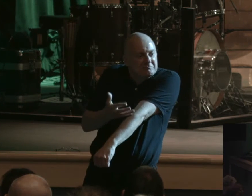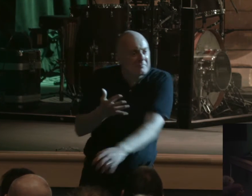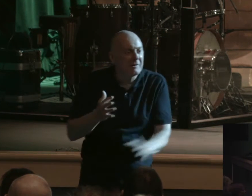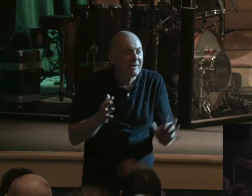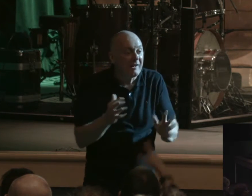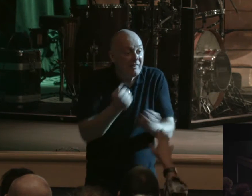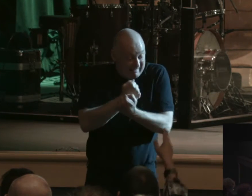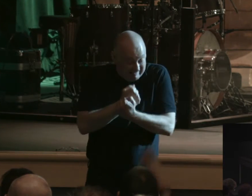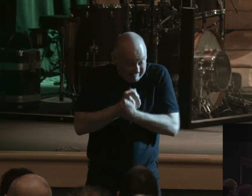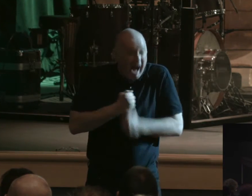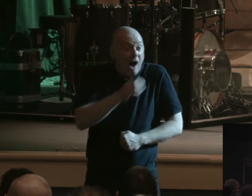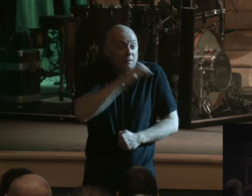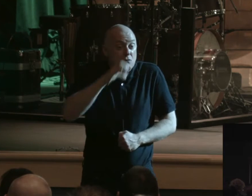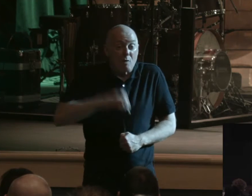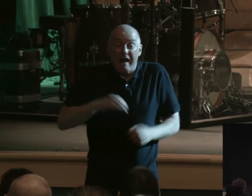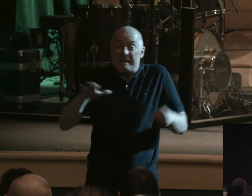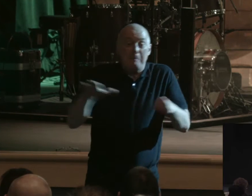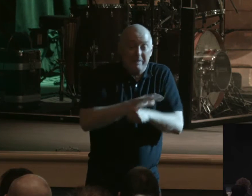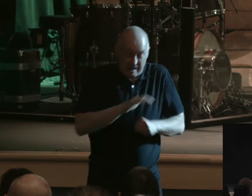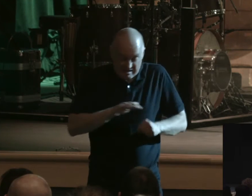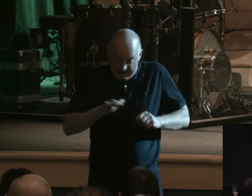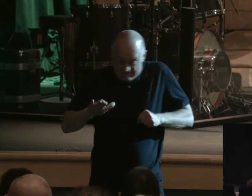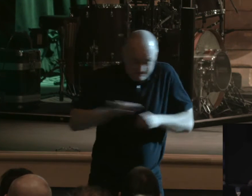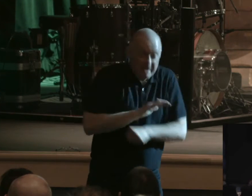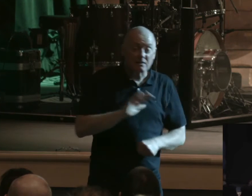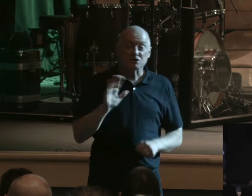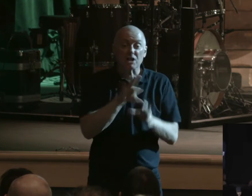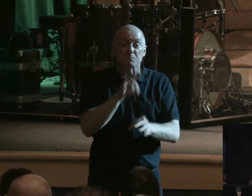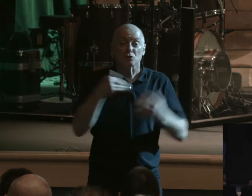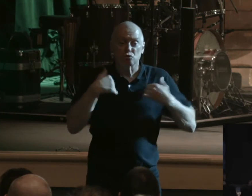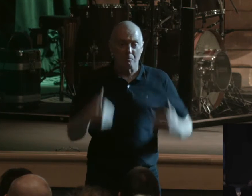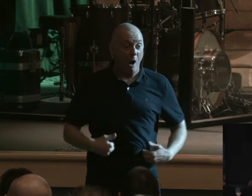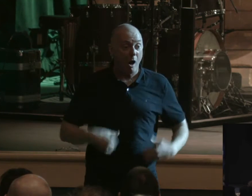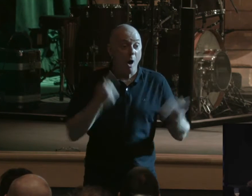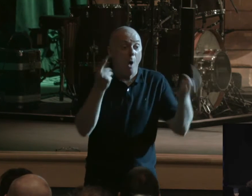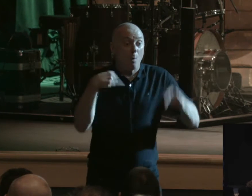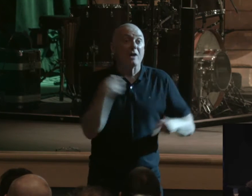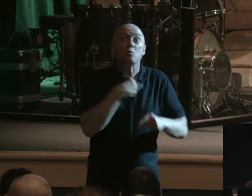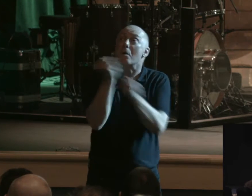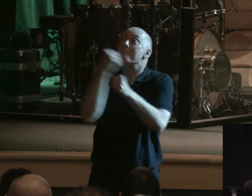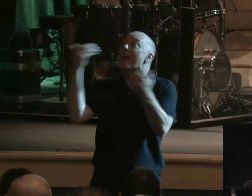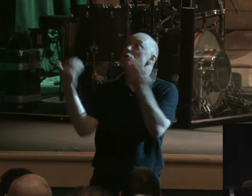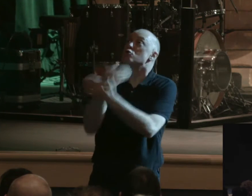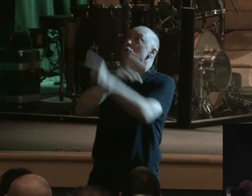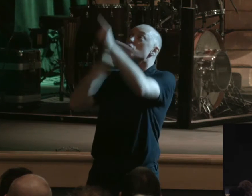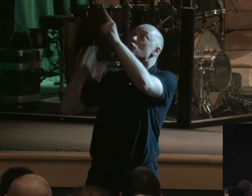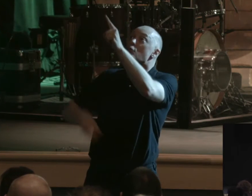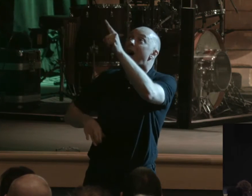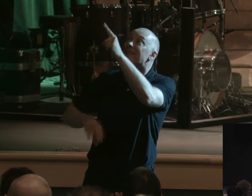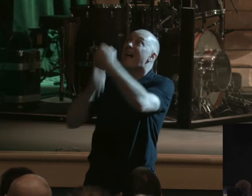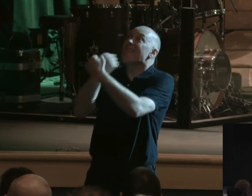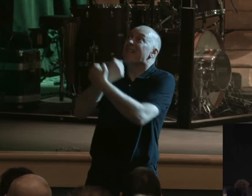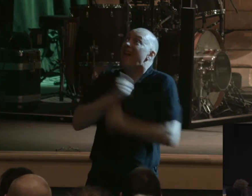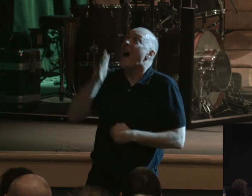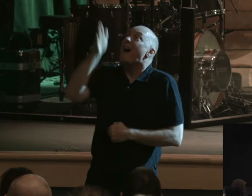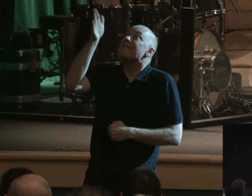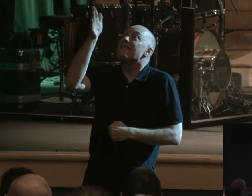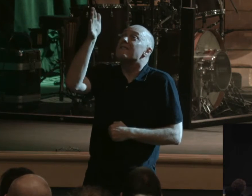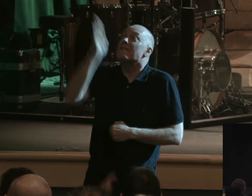of the love of Christ completely fills our entire spiritual body. When we are made new in Christ, the love of